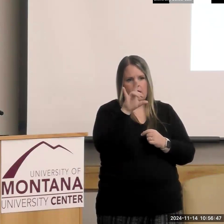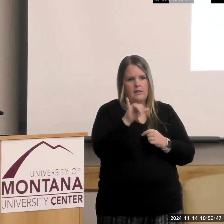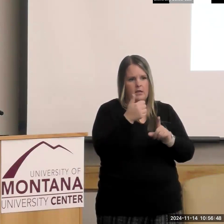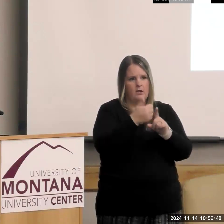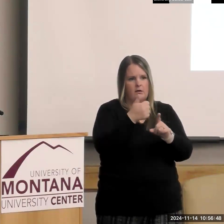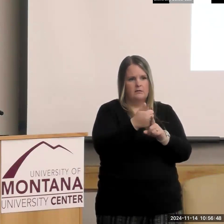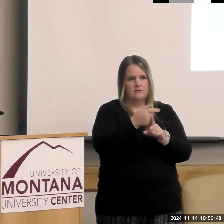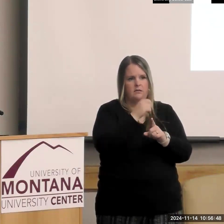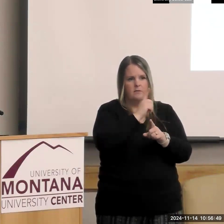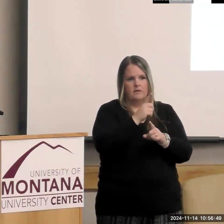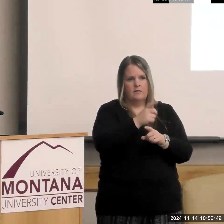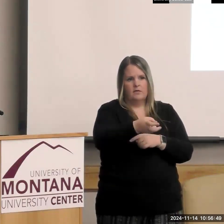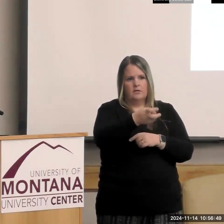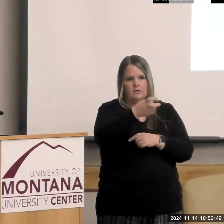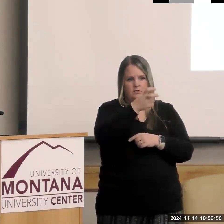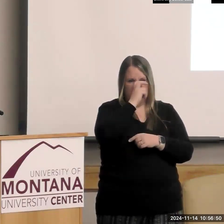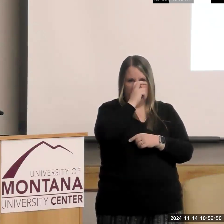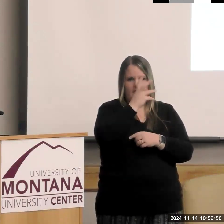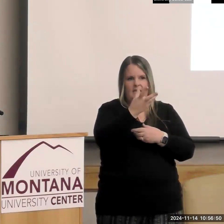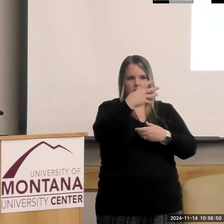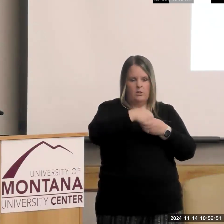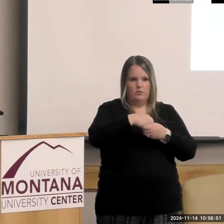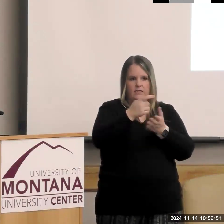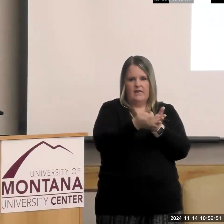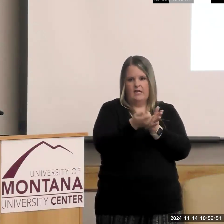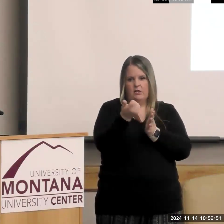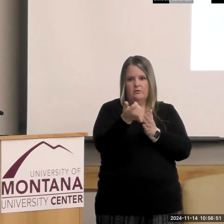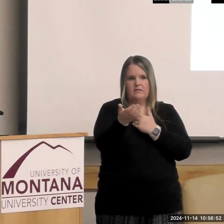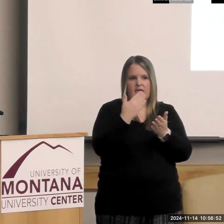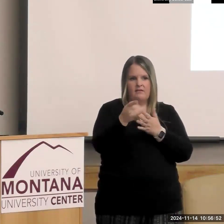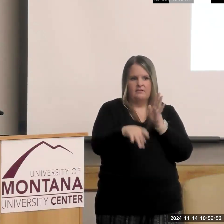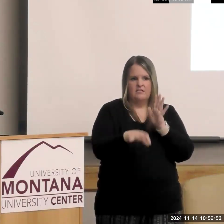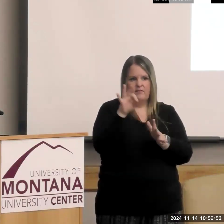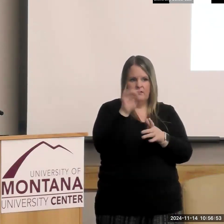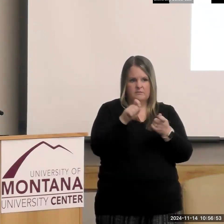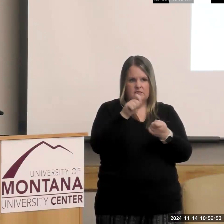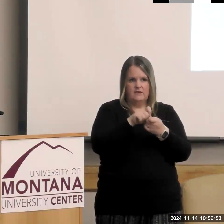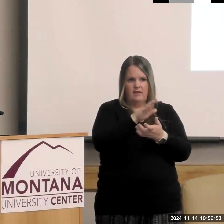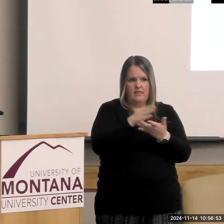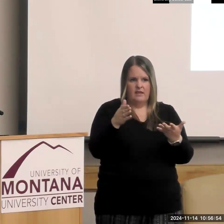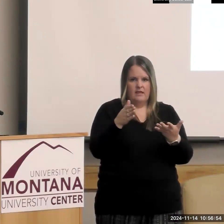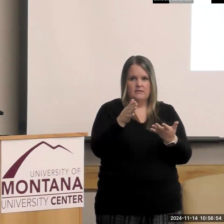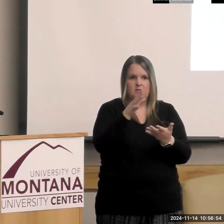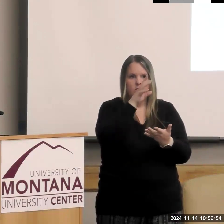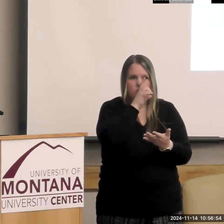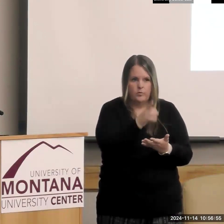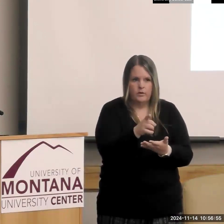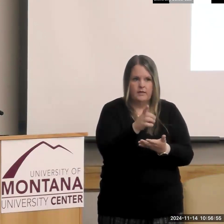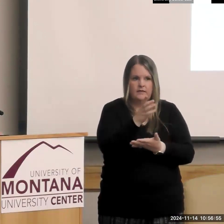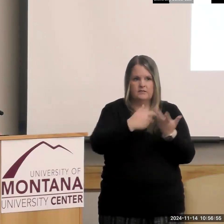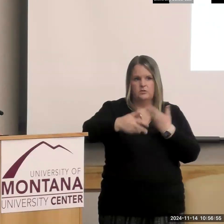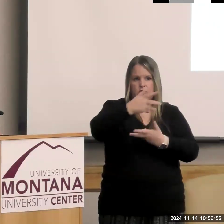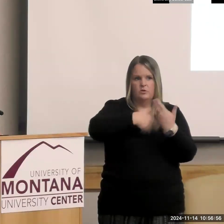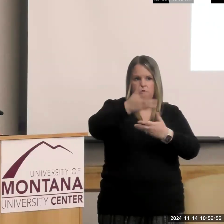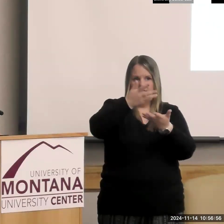pretty strict inclusion exclusion criteria. So even if she found certain things, Yeah. it really was some social